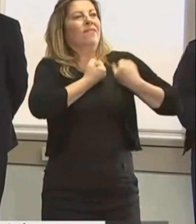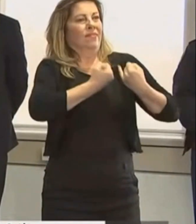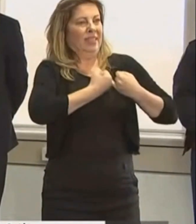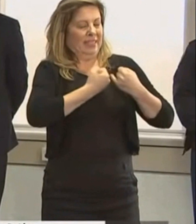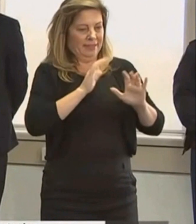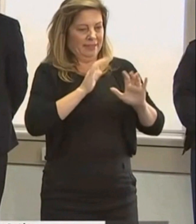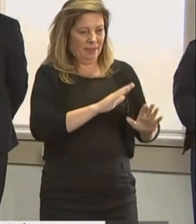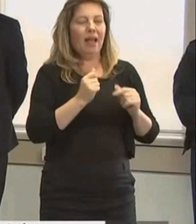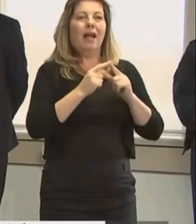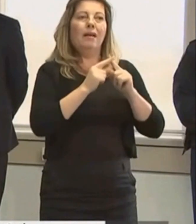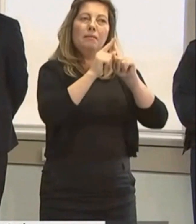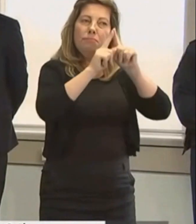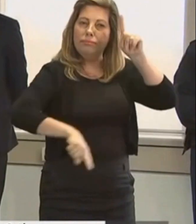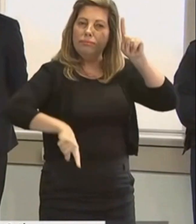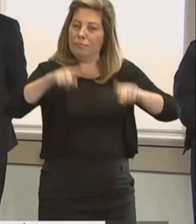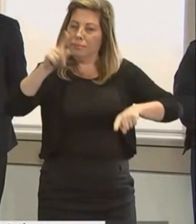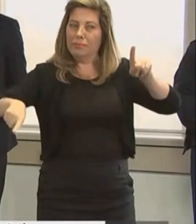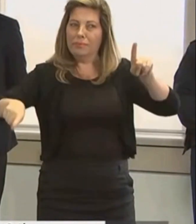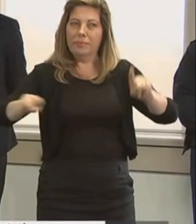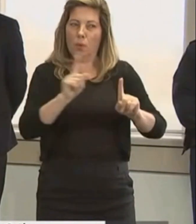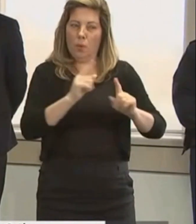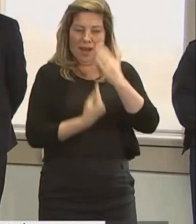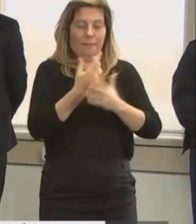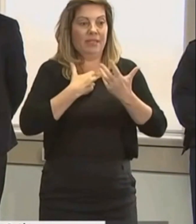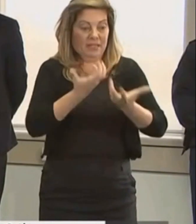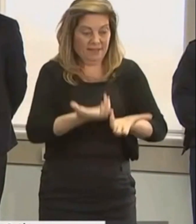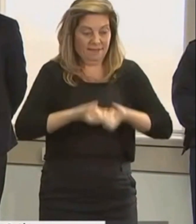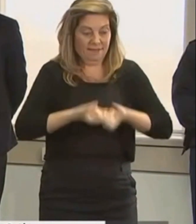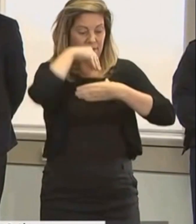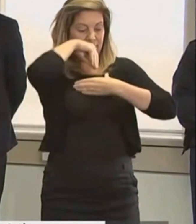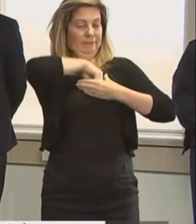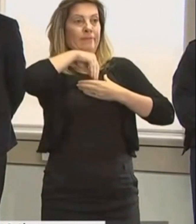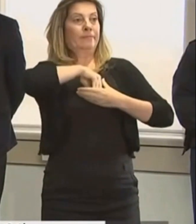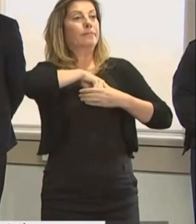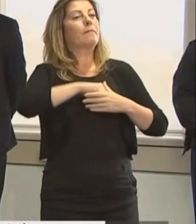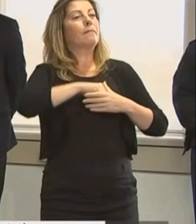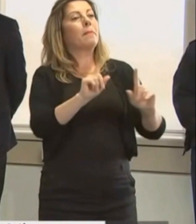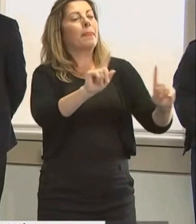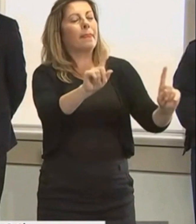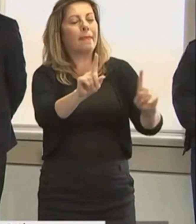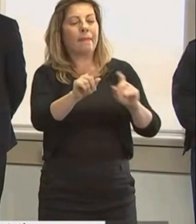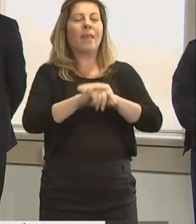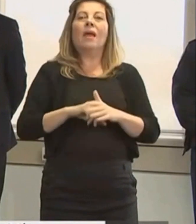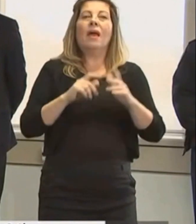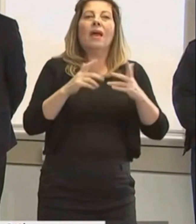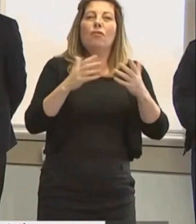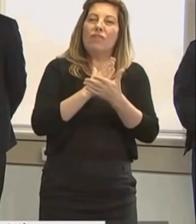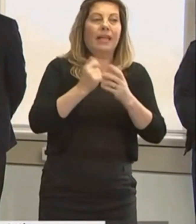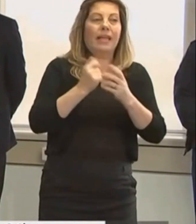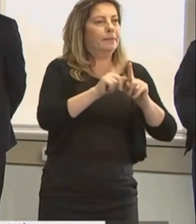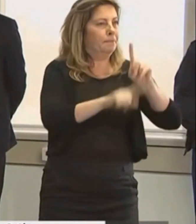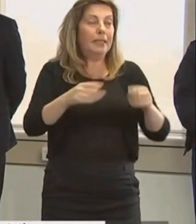there is a spectrum of symptoms, and we all know that the disease can be very, very nasty, and some people do die from